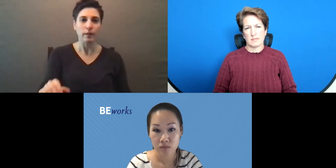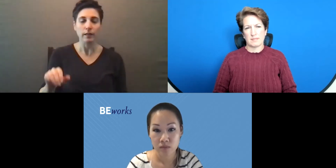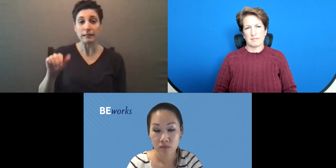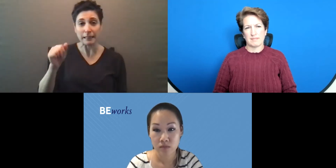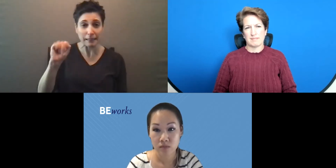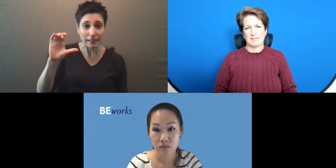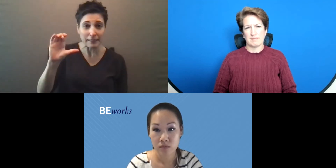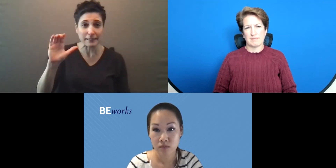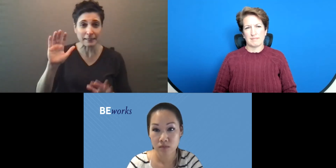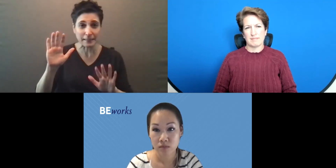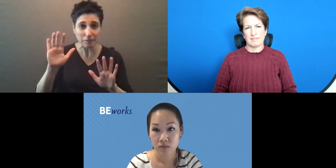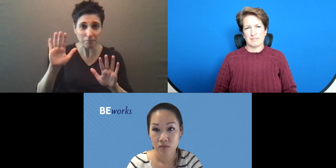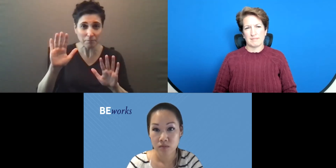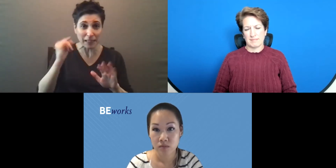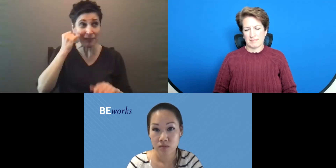time.